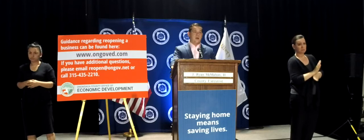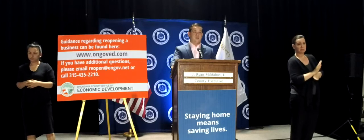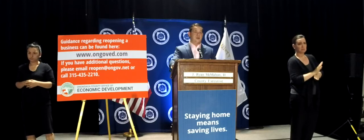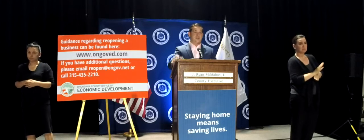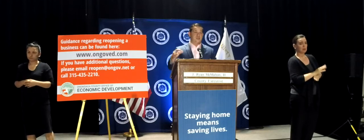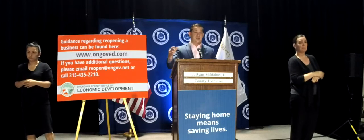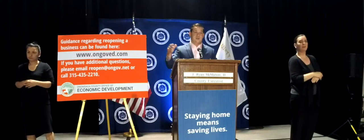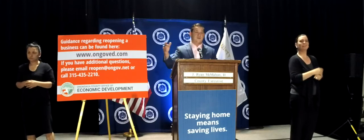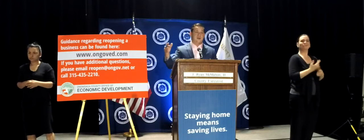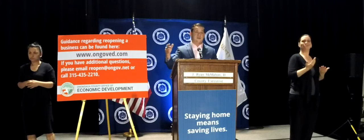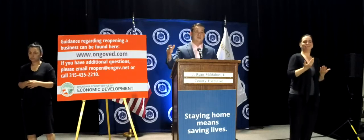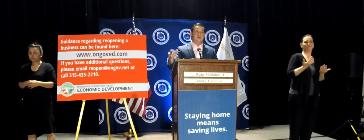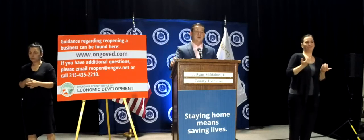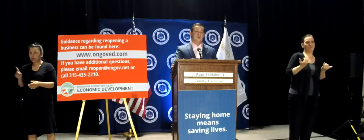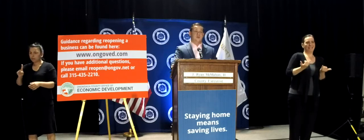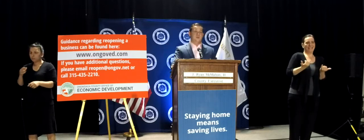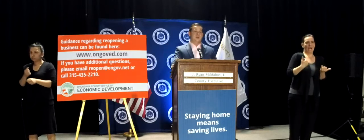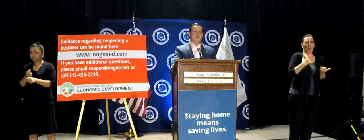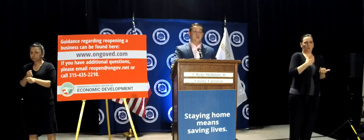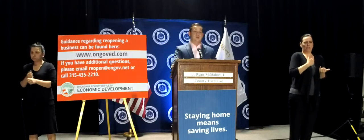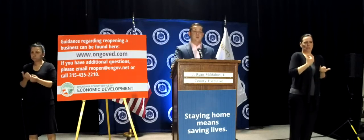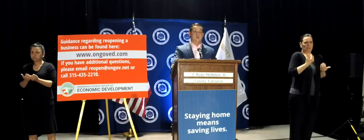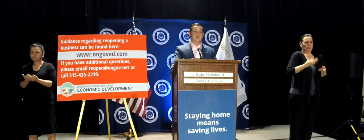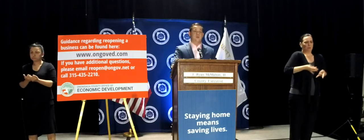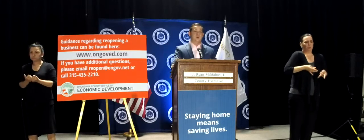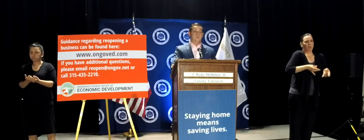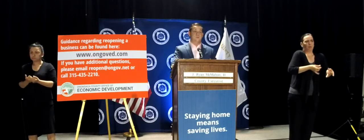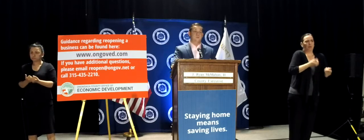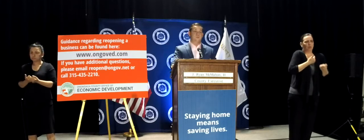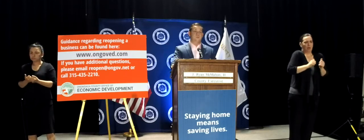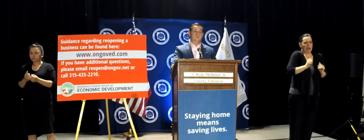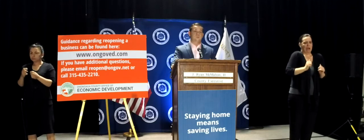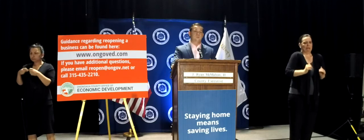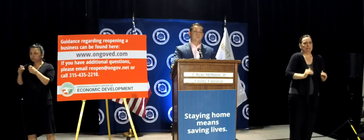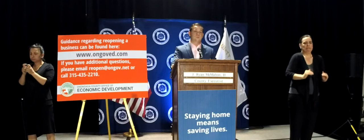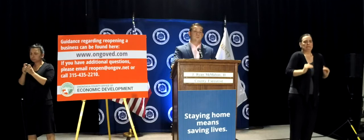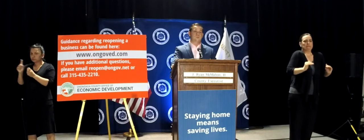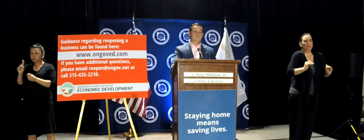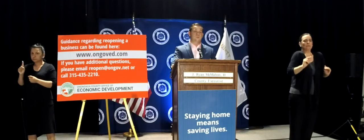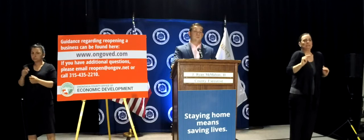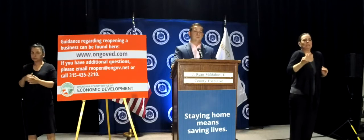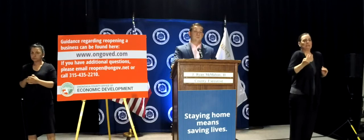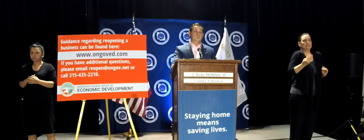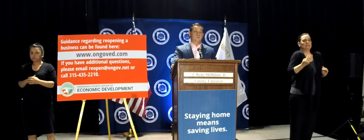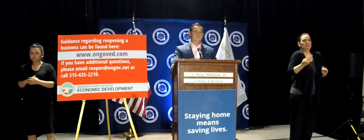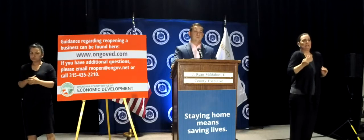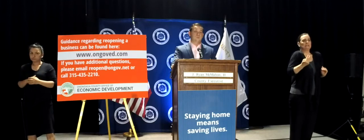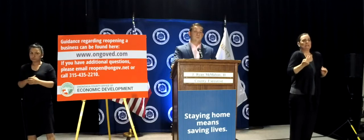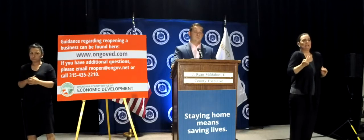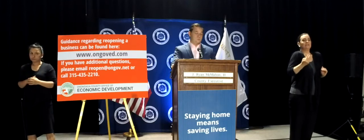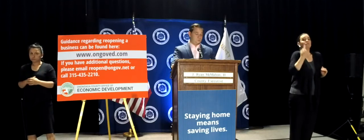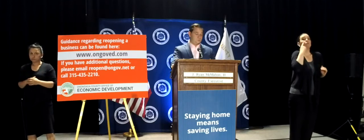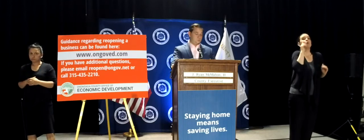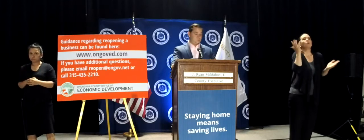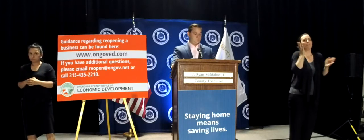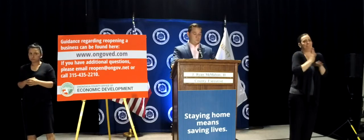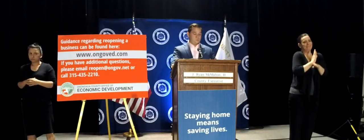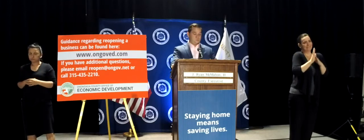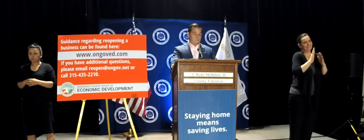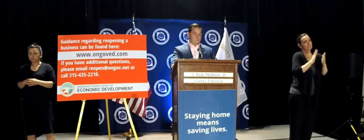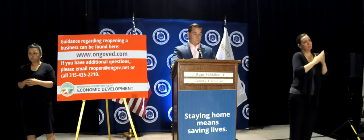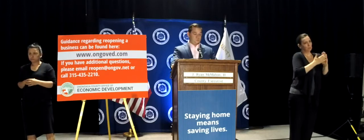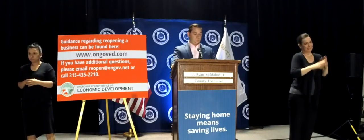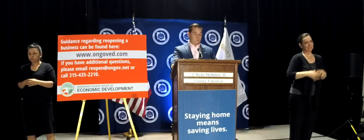better way transitioning into phases with communication with the business community. You've indicated that you have access to state leaders in your daily phone